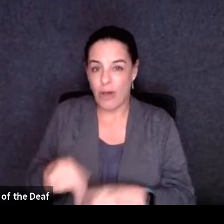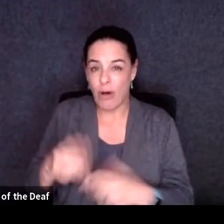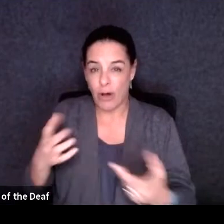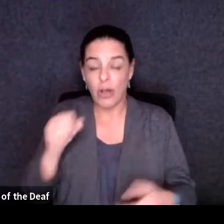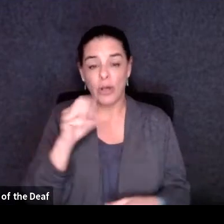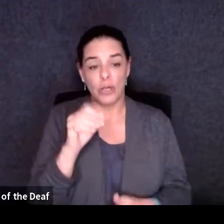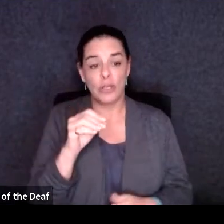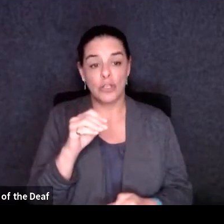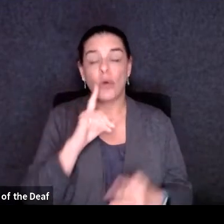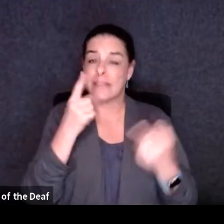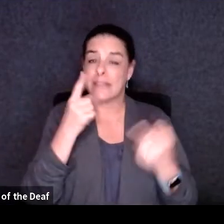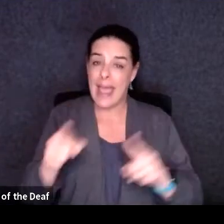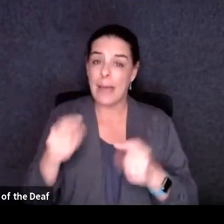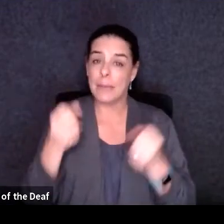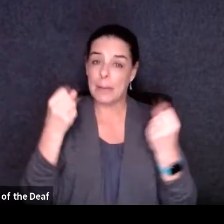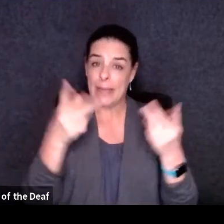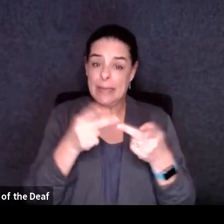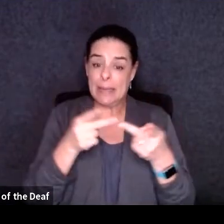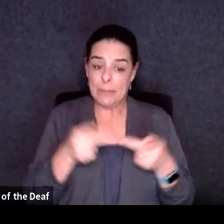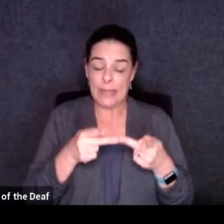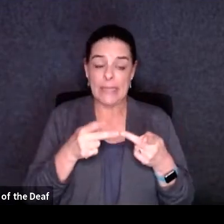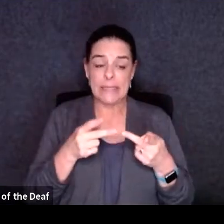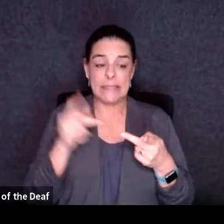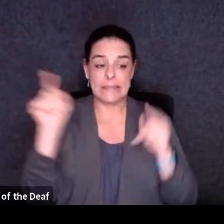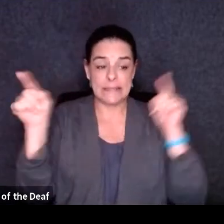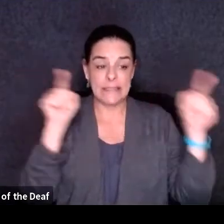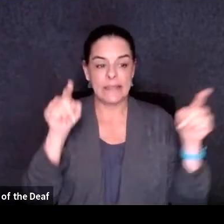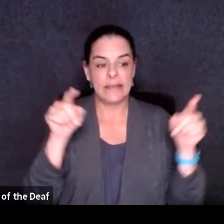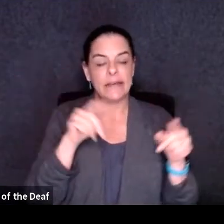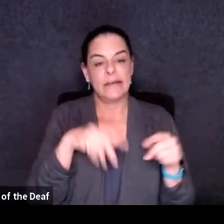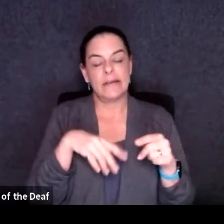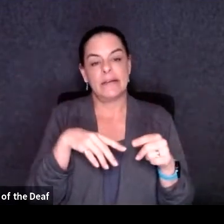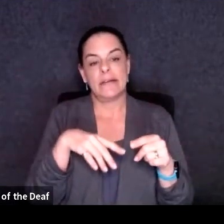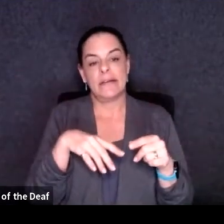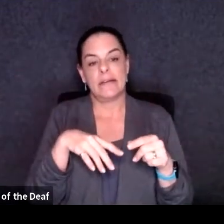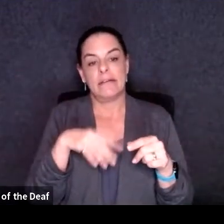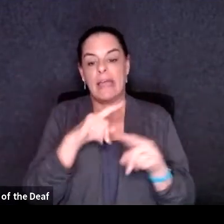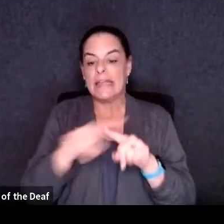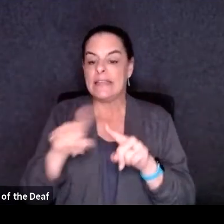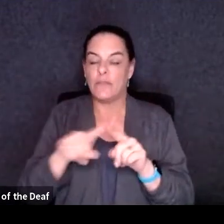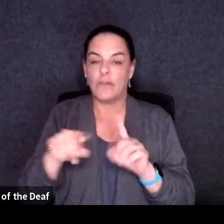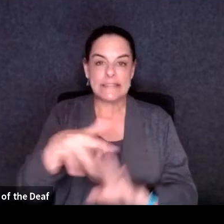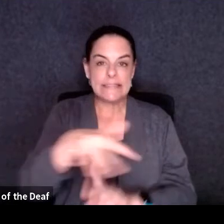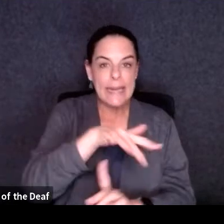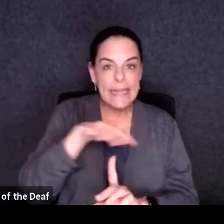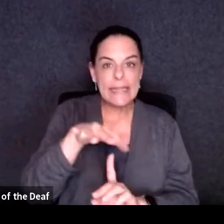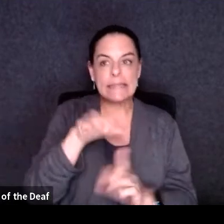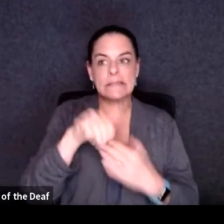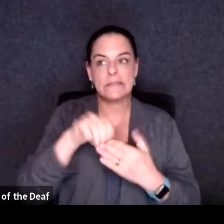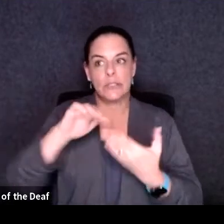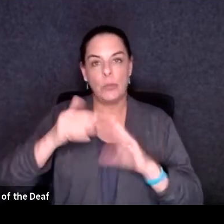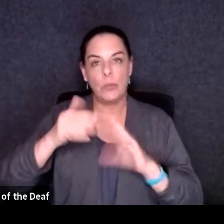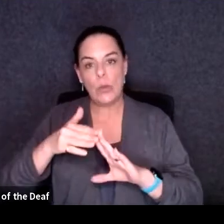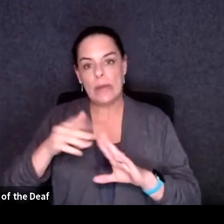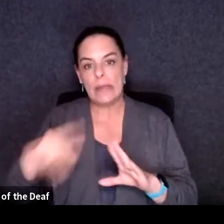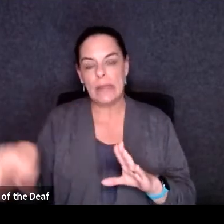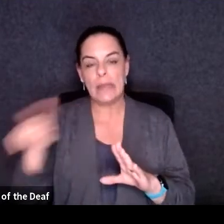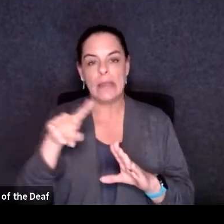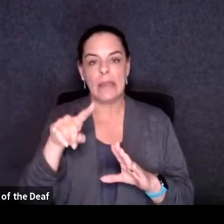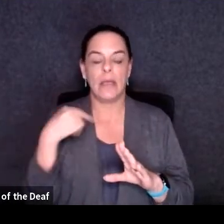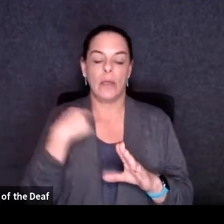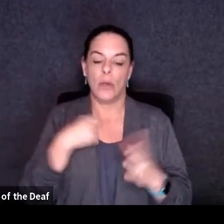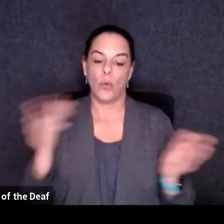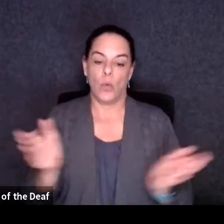done in a lot of places, and currently in congregate care settings and in different settings in the community. And we encourage people